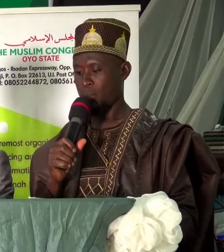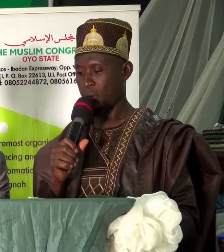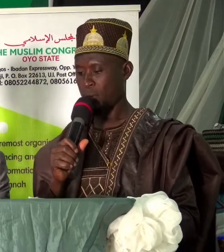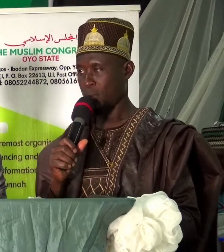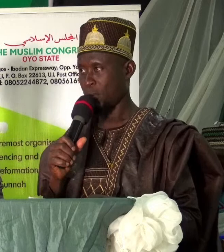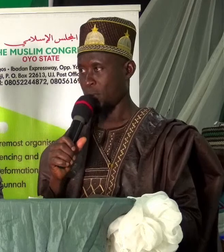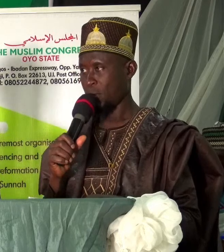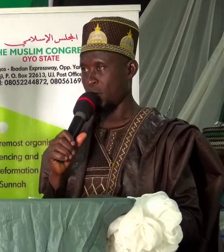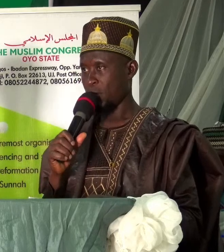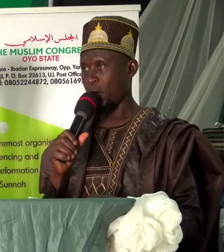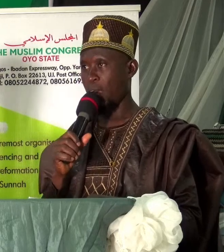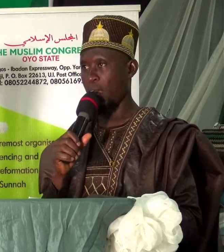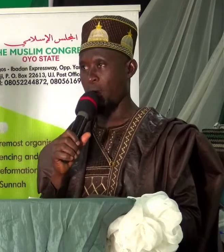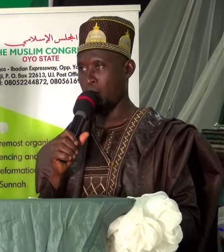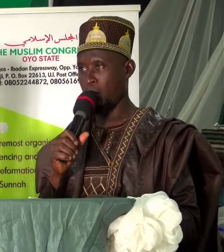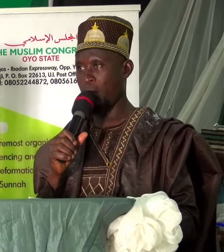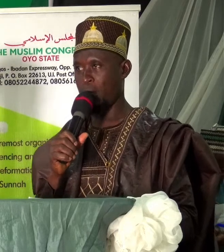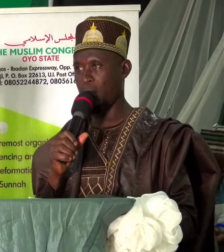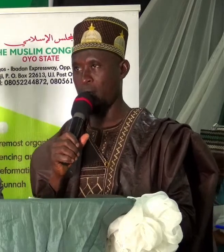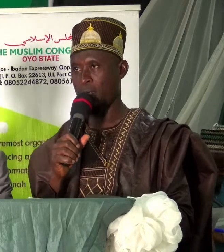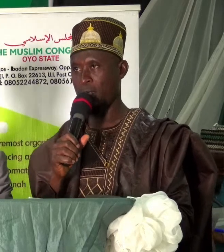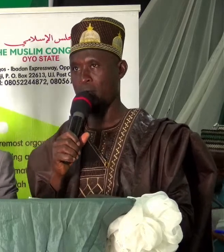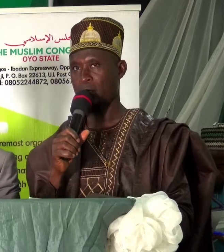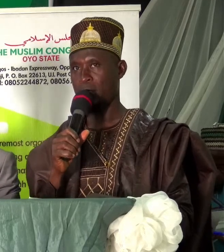to honor you. Amen.